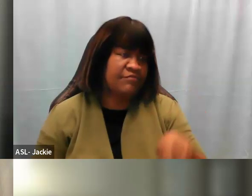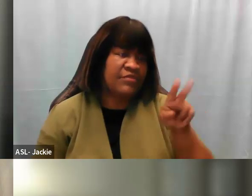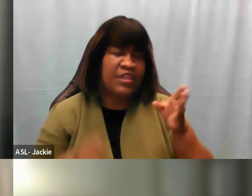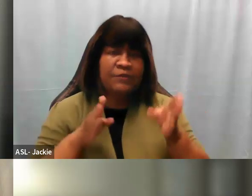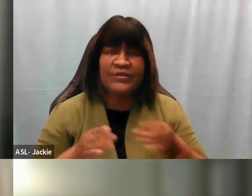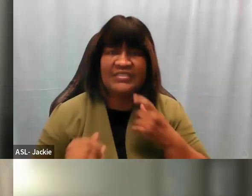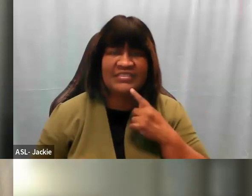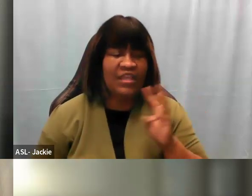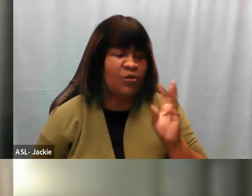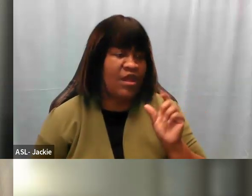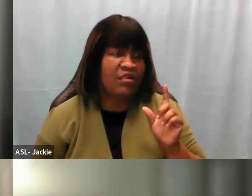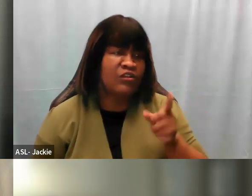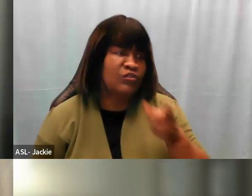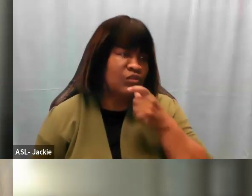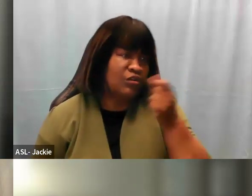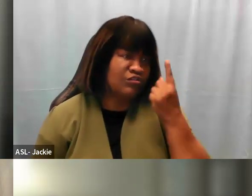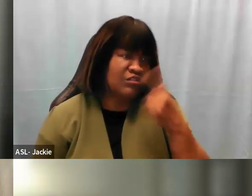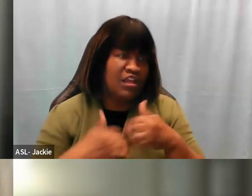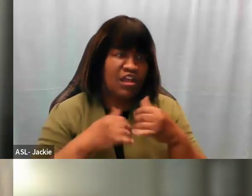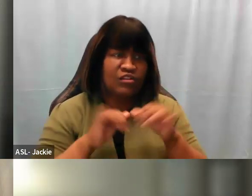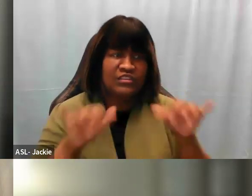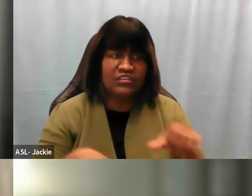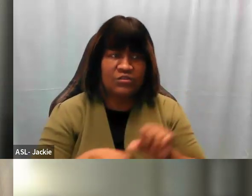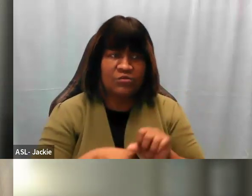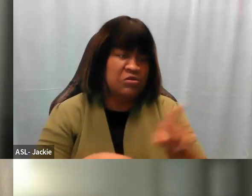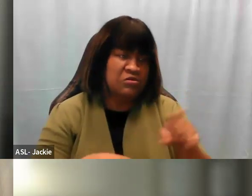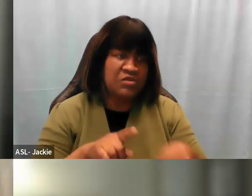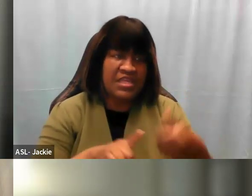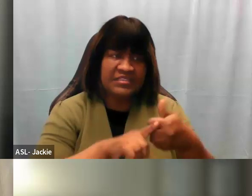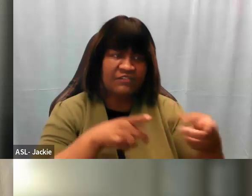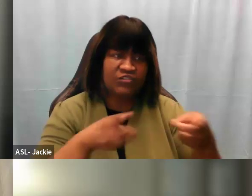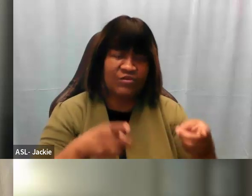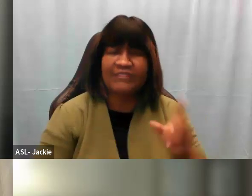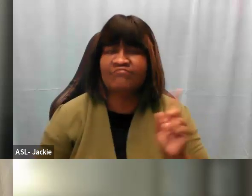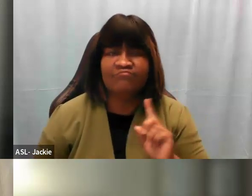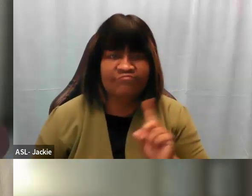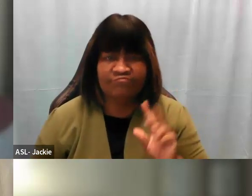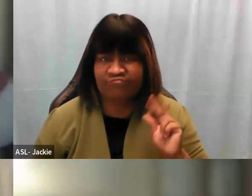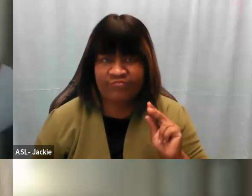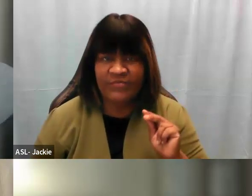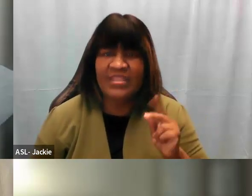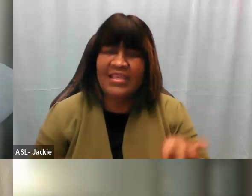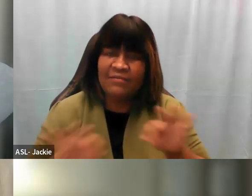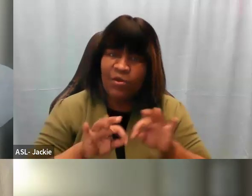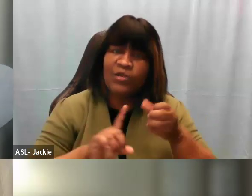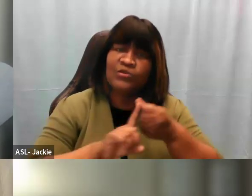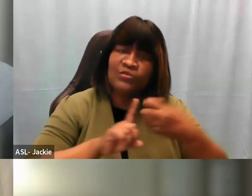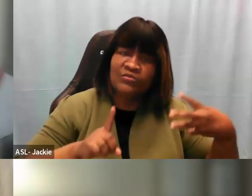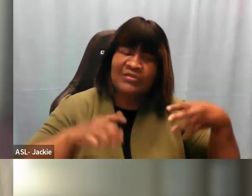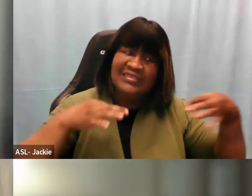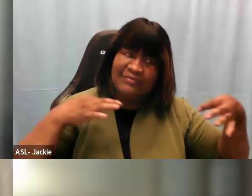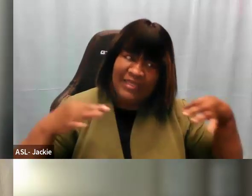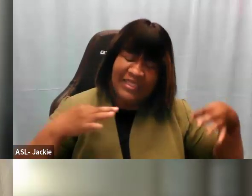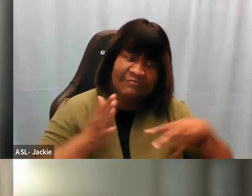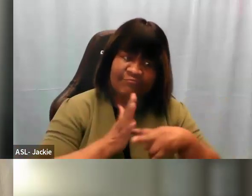well, you don't understand how the system works, so you can't self-direct. No, if you explain the self-direction program to